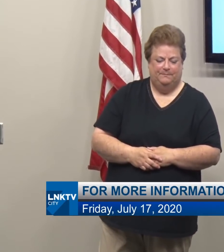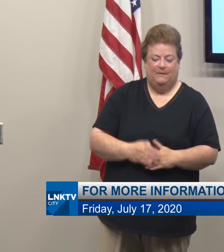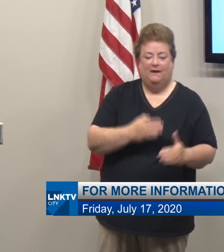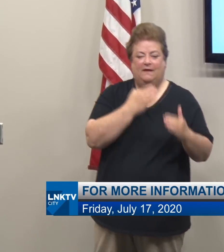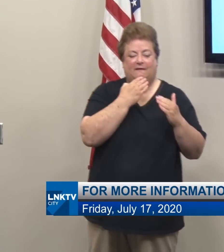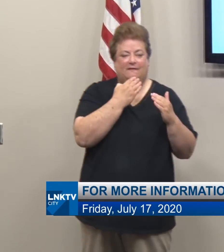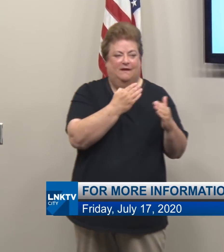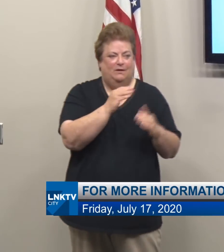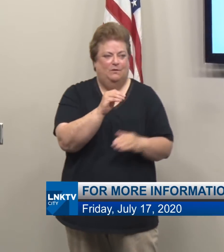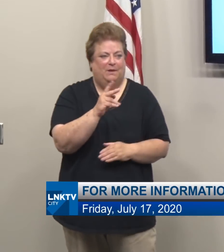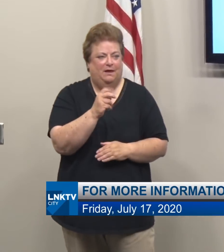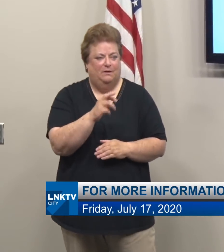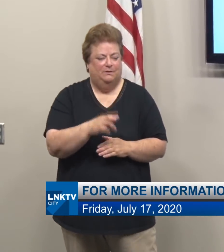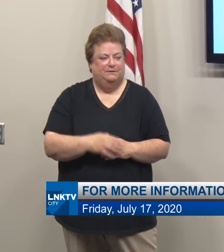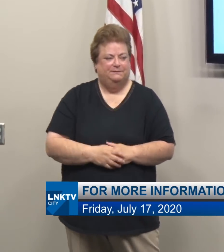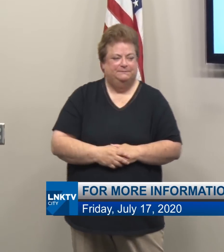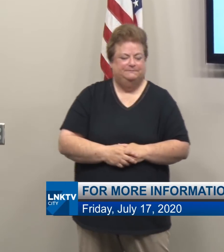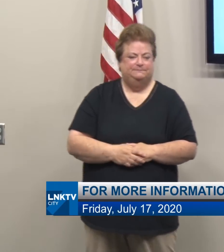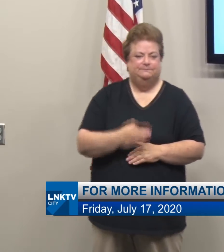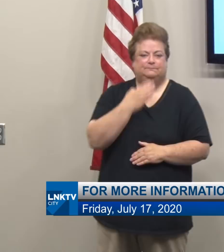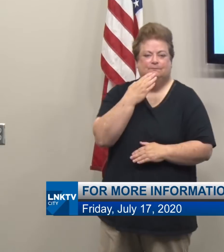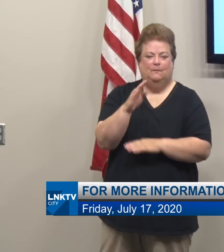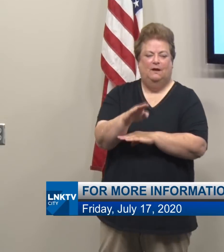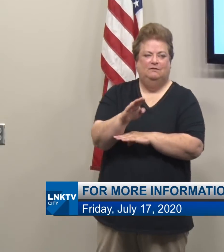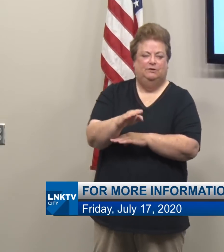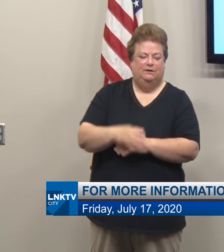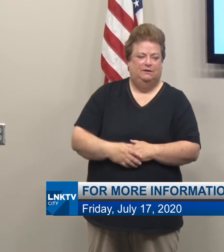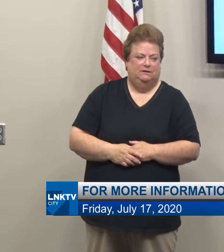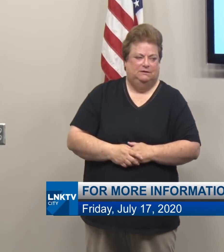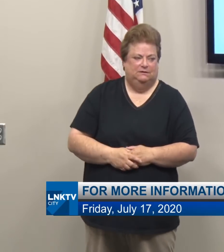Thank you, Mayor. Good afternoon.